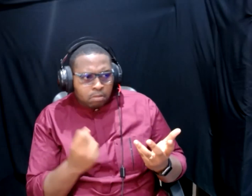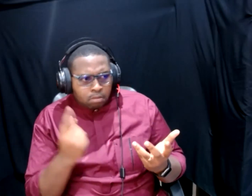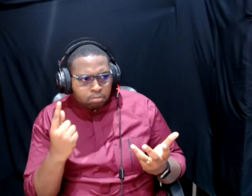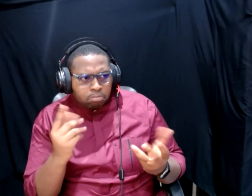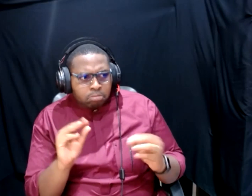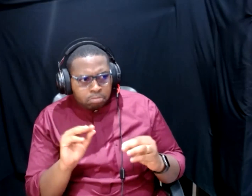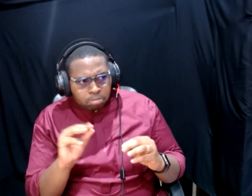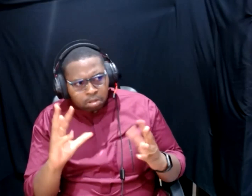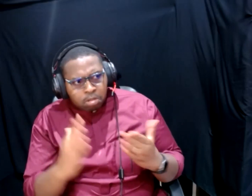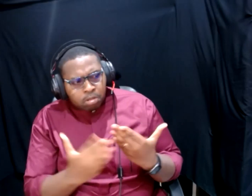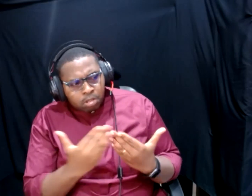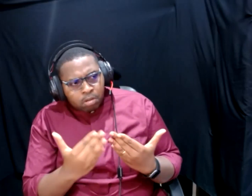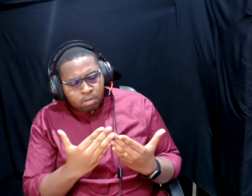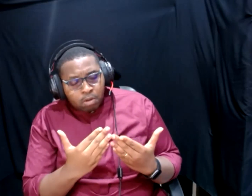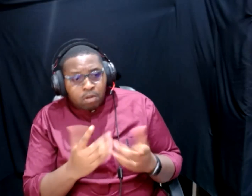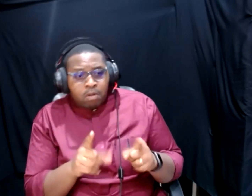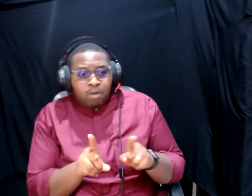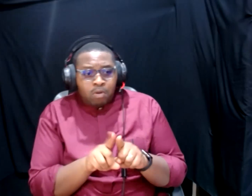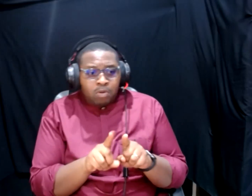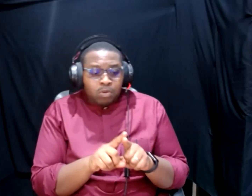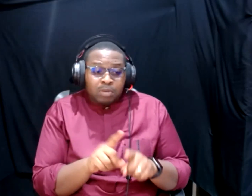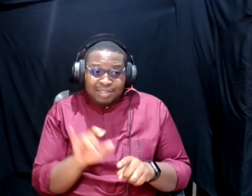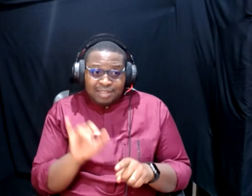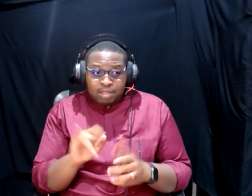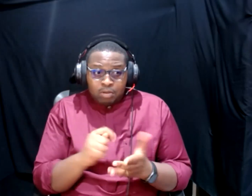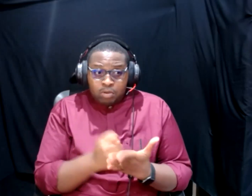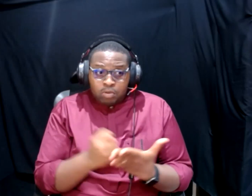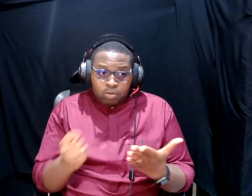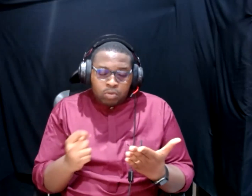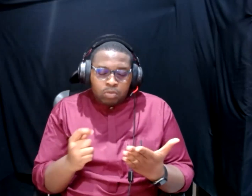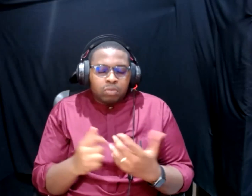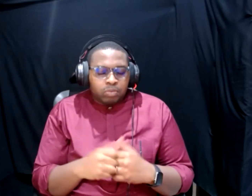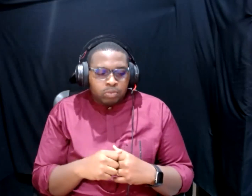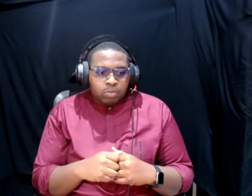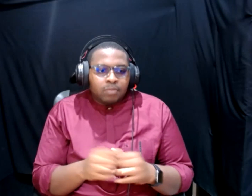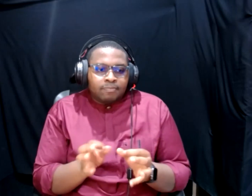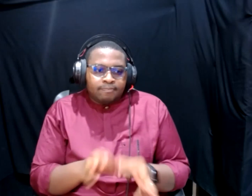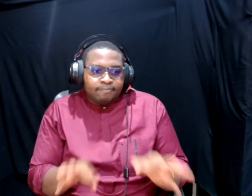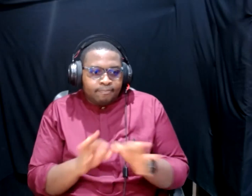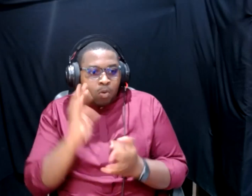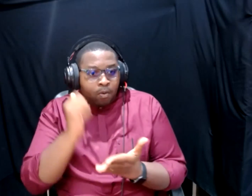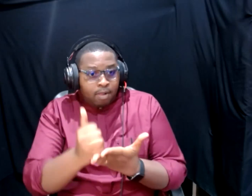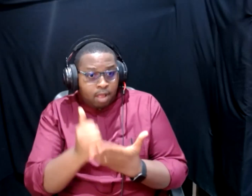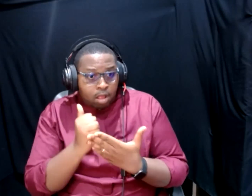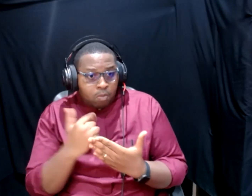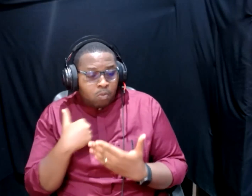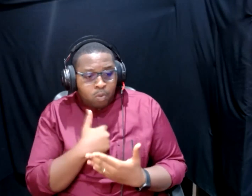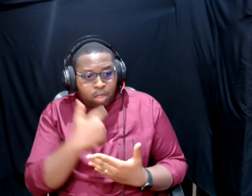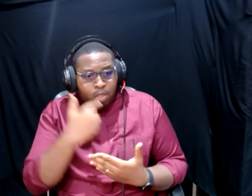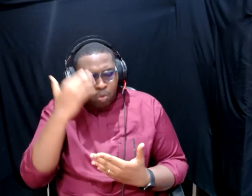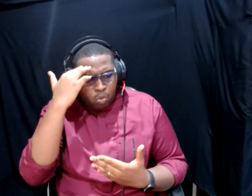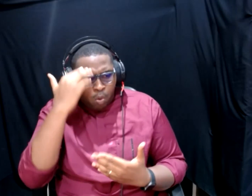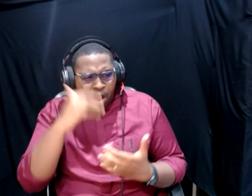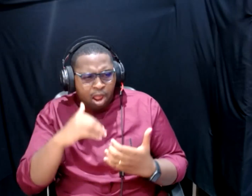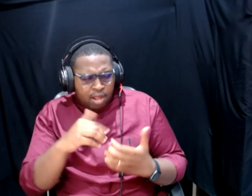in, but it can also be very powerful in understanding where our interventions